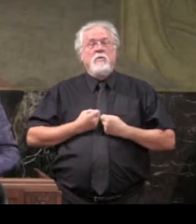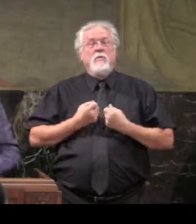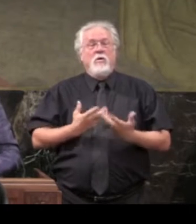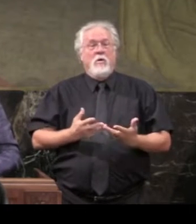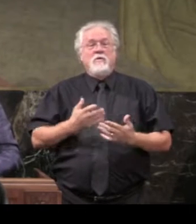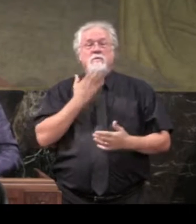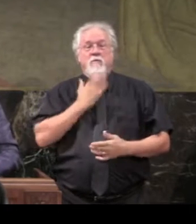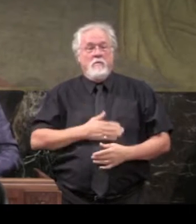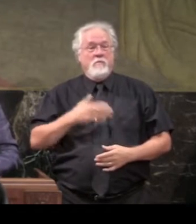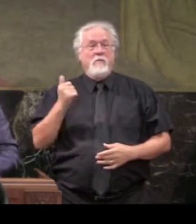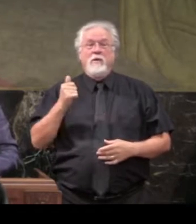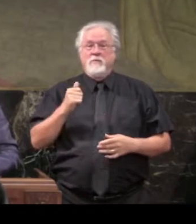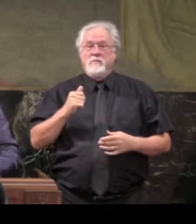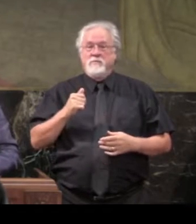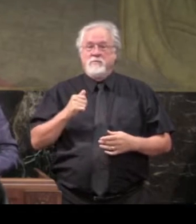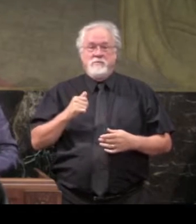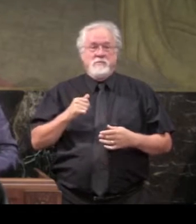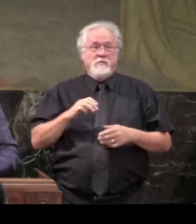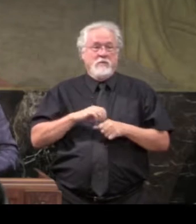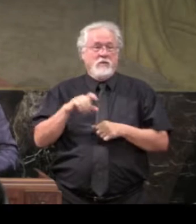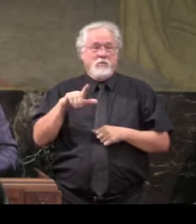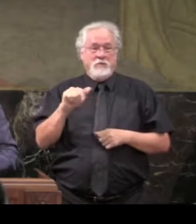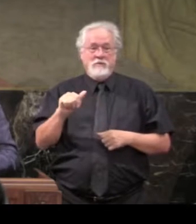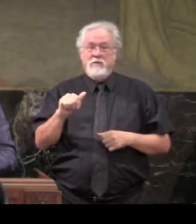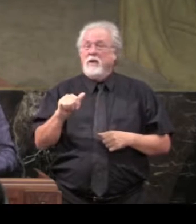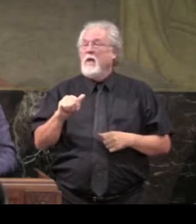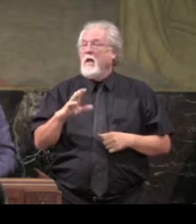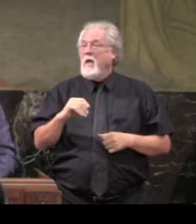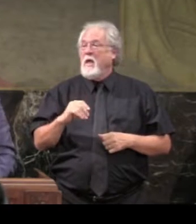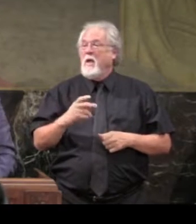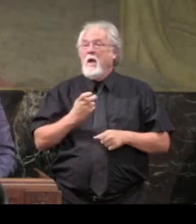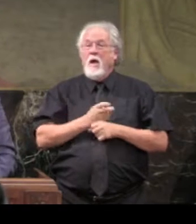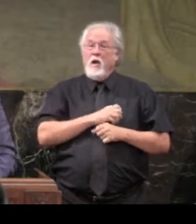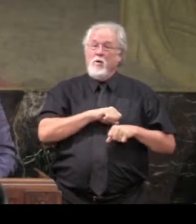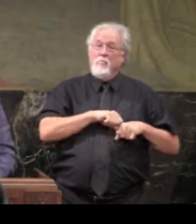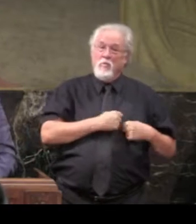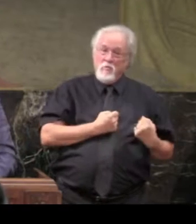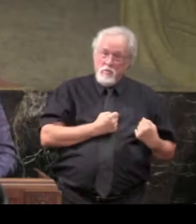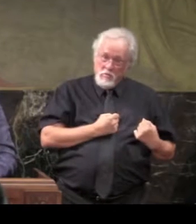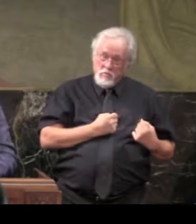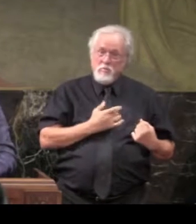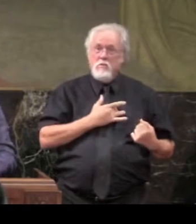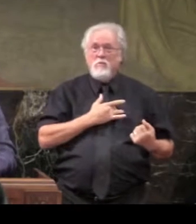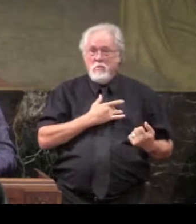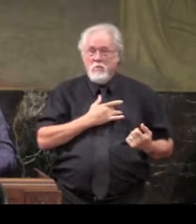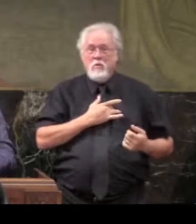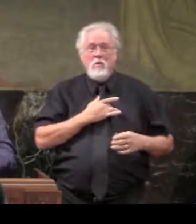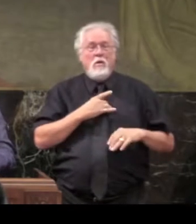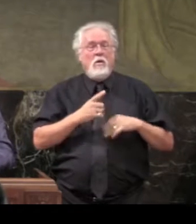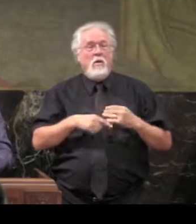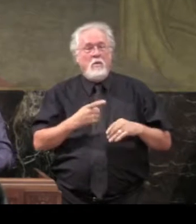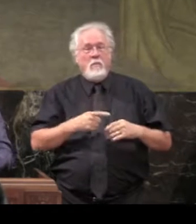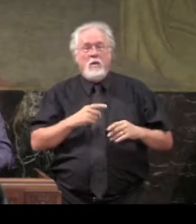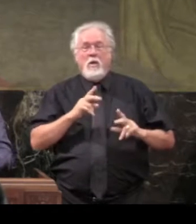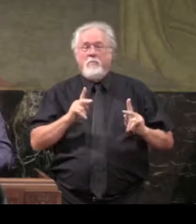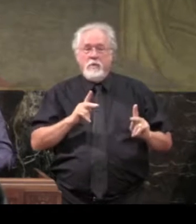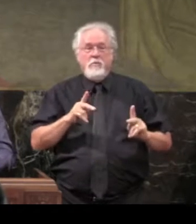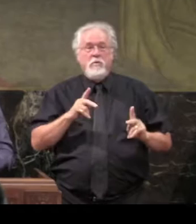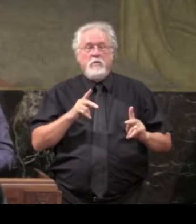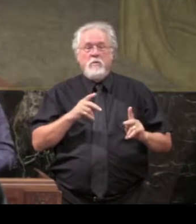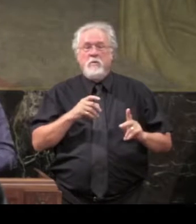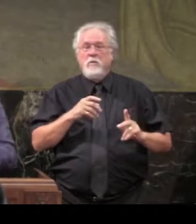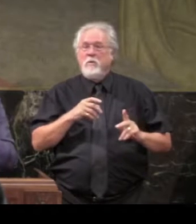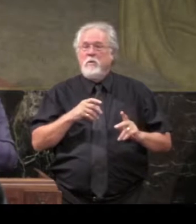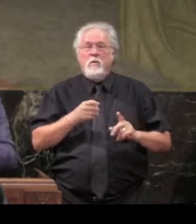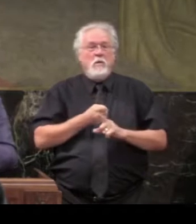best in the people of Louisiana. And as heartbroken as I've been about the people who've been